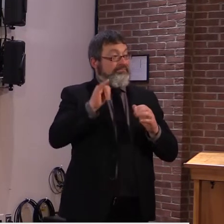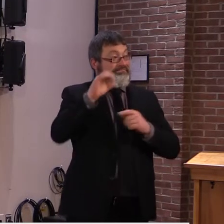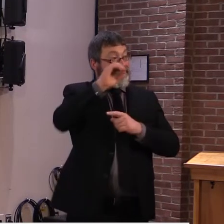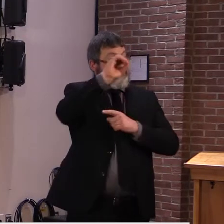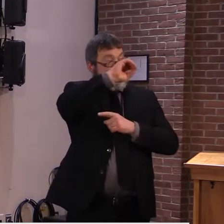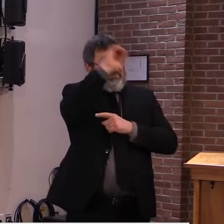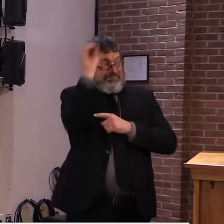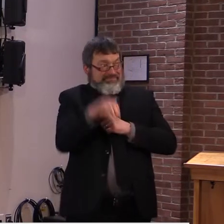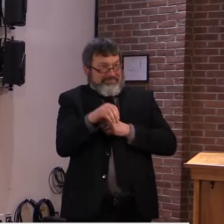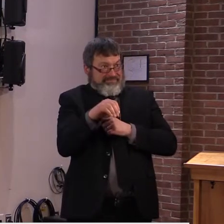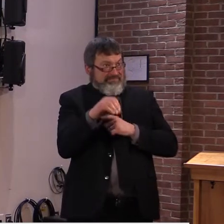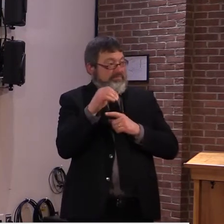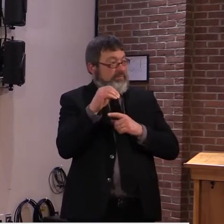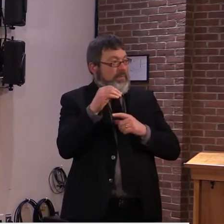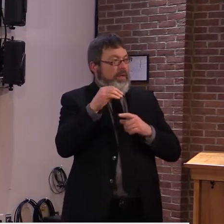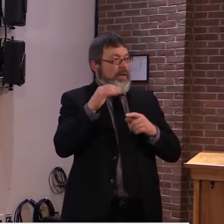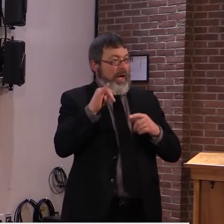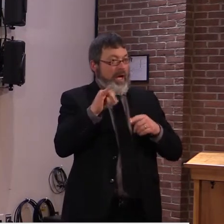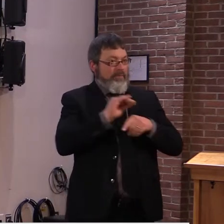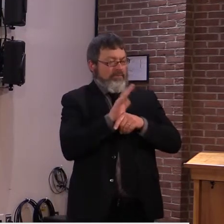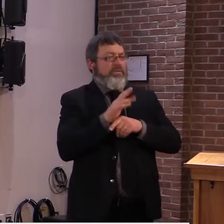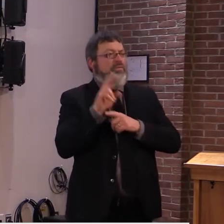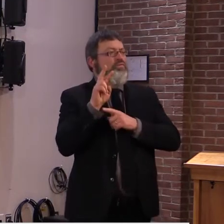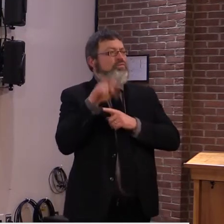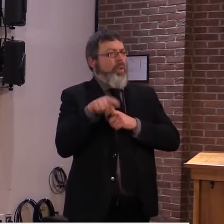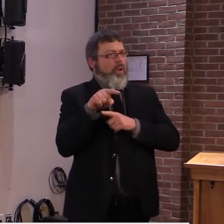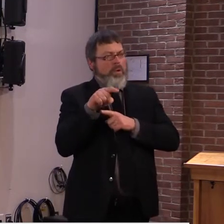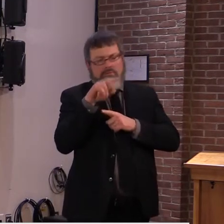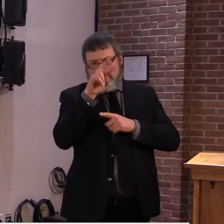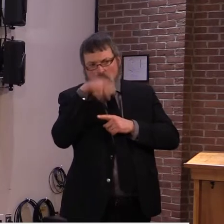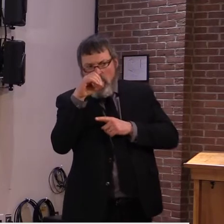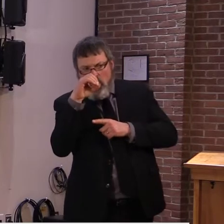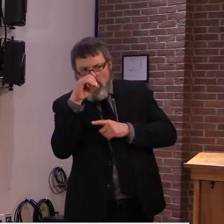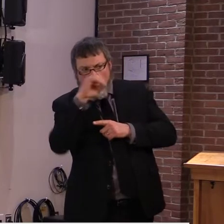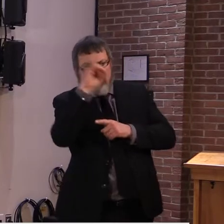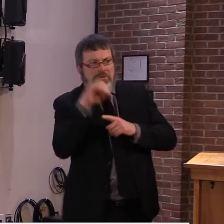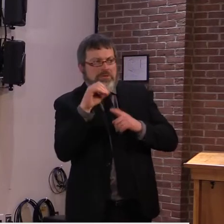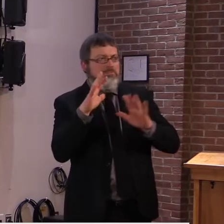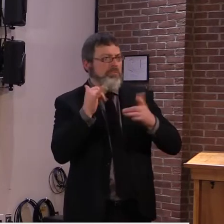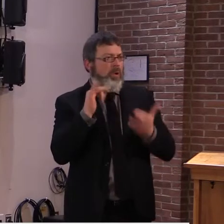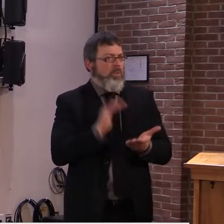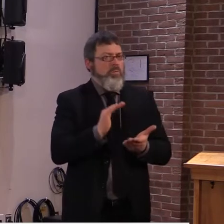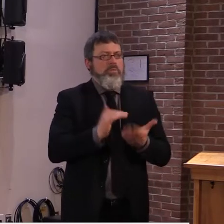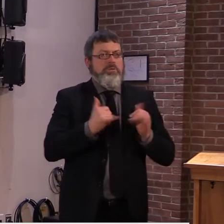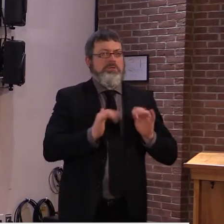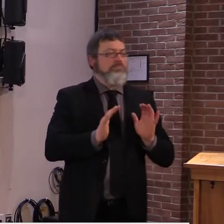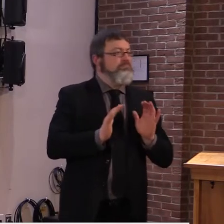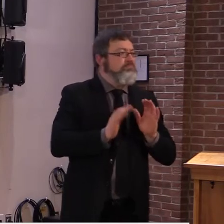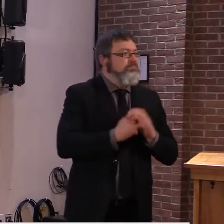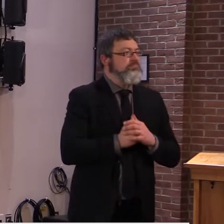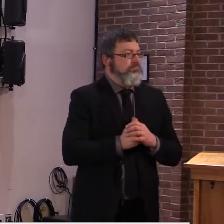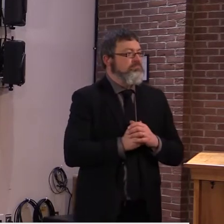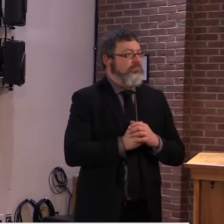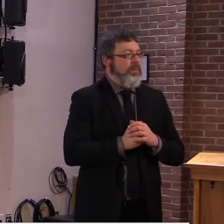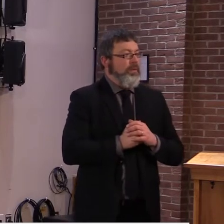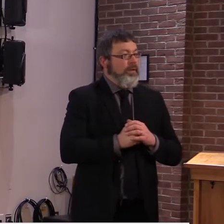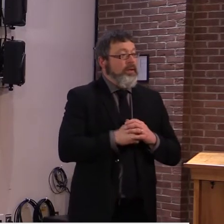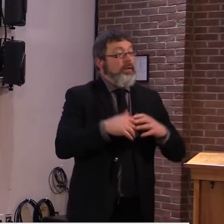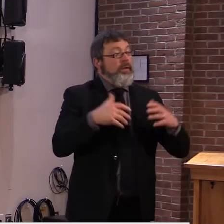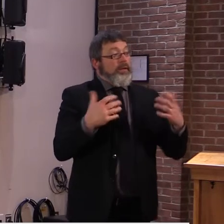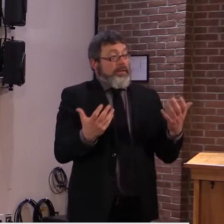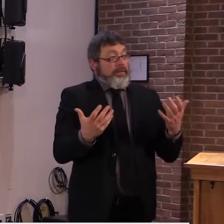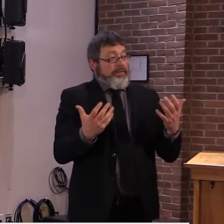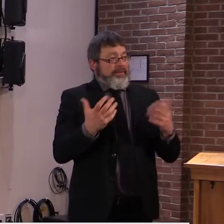I've been up here reporting numbers of people testing positive for COVID, numbers in the hospital, lives